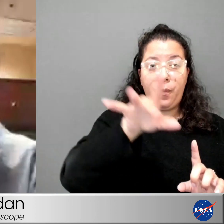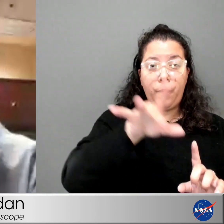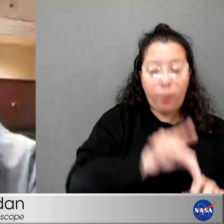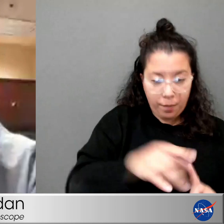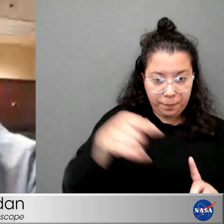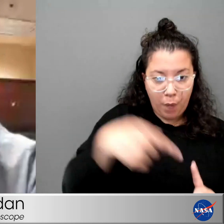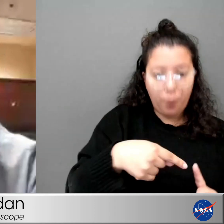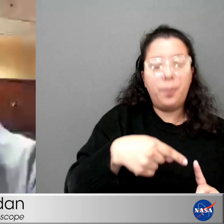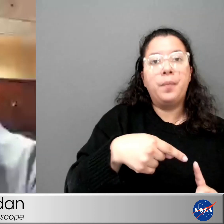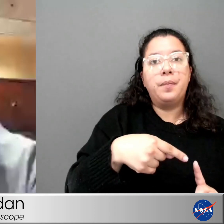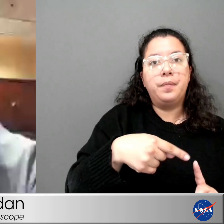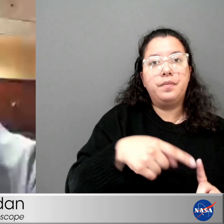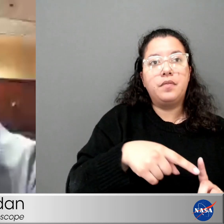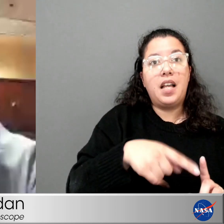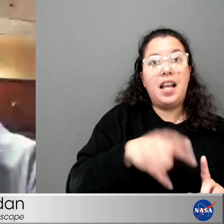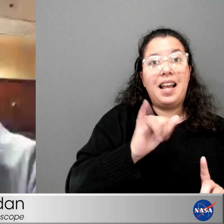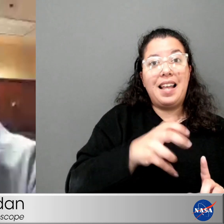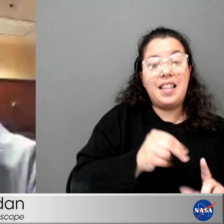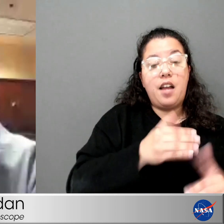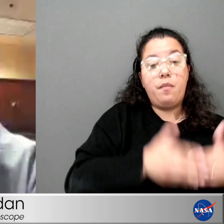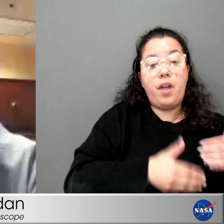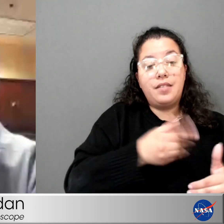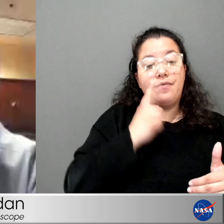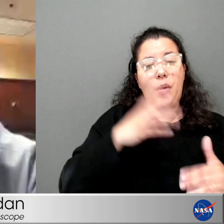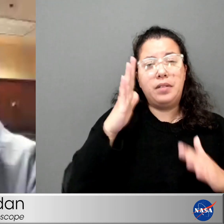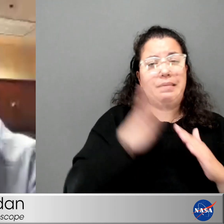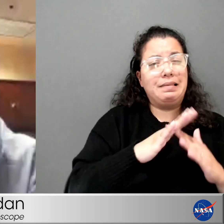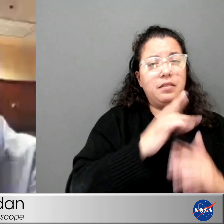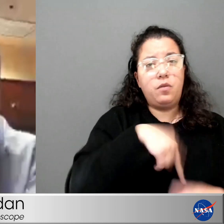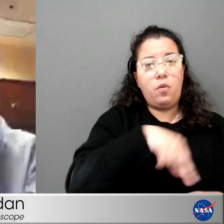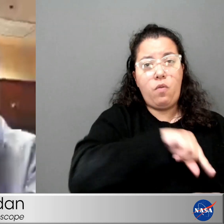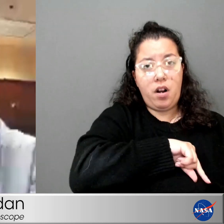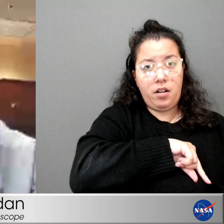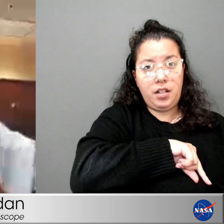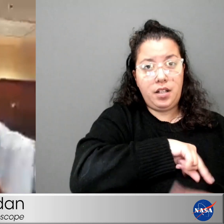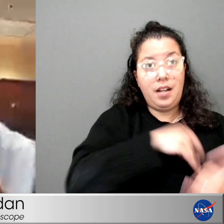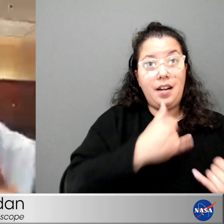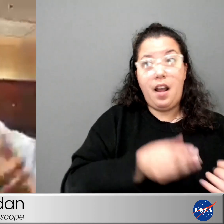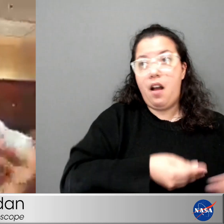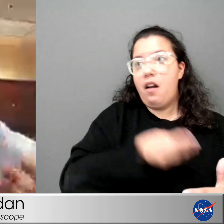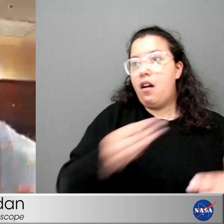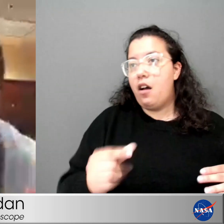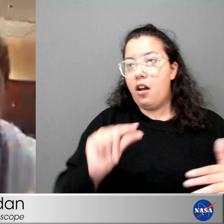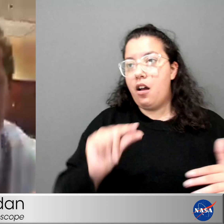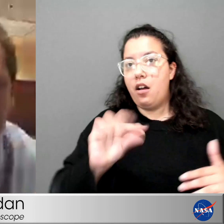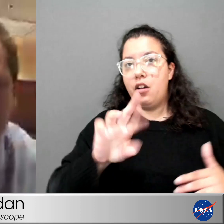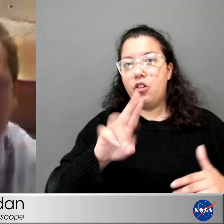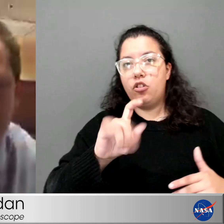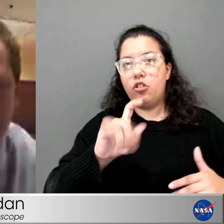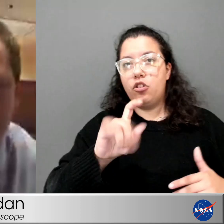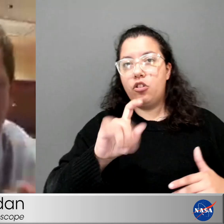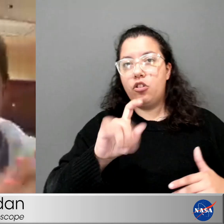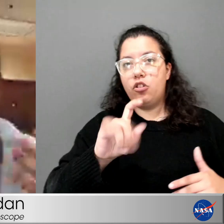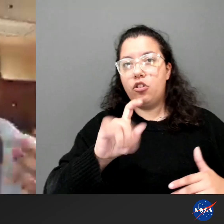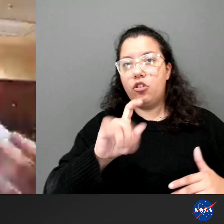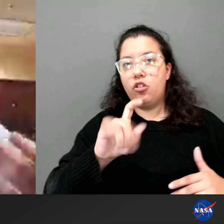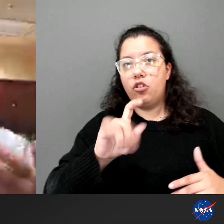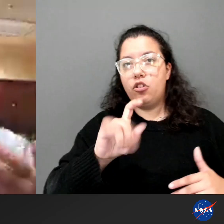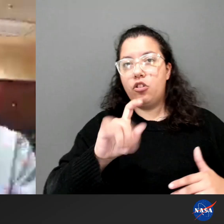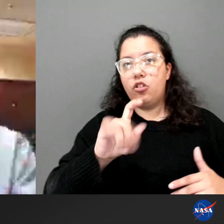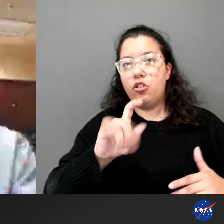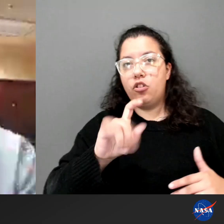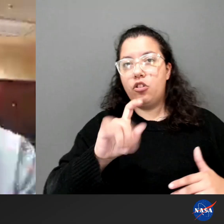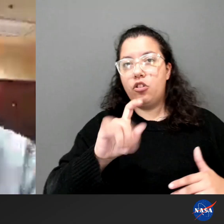quality, handing those off to graphics artists who put them together from monochromatic images that are taken through a